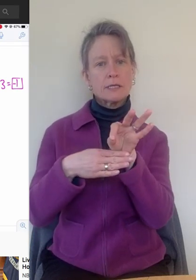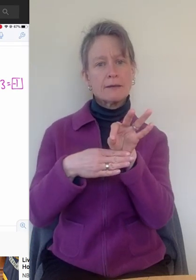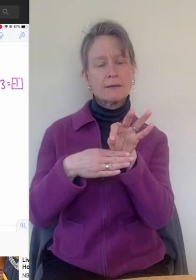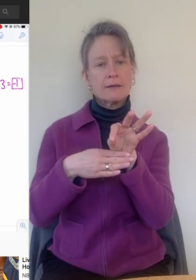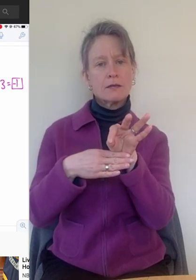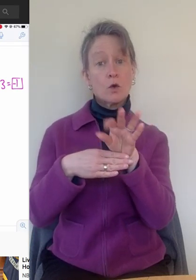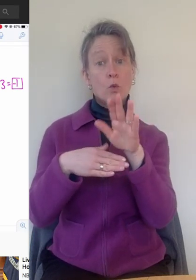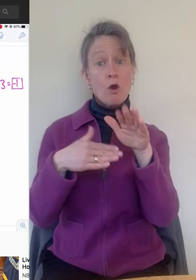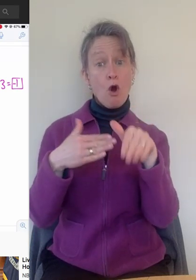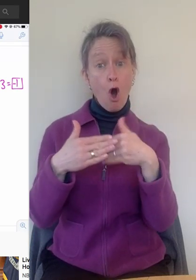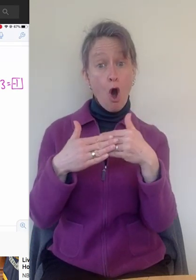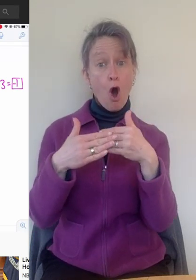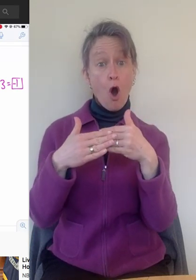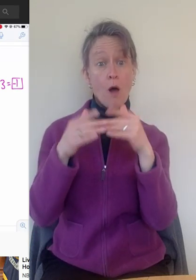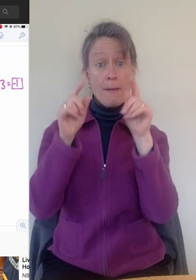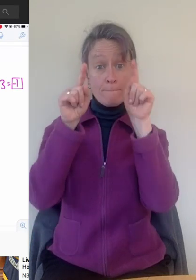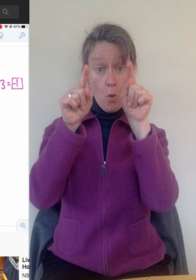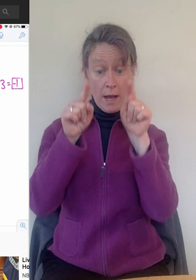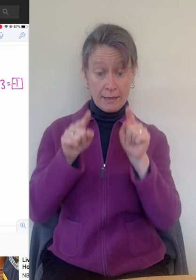points are right.